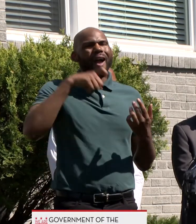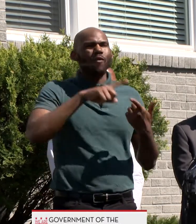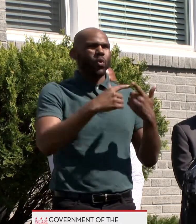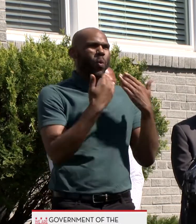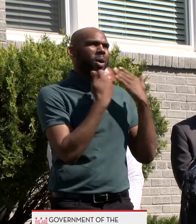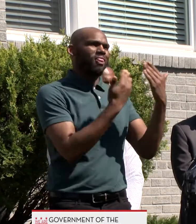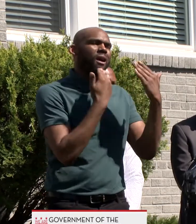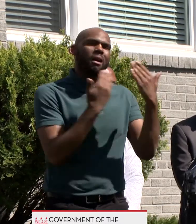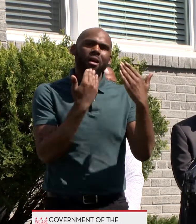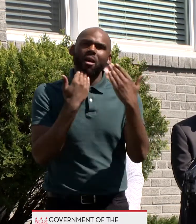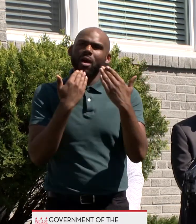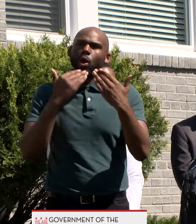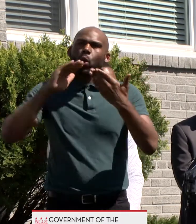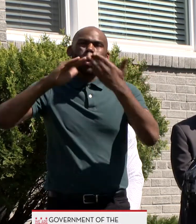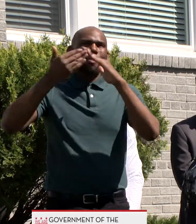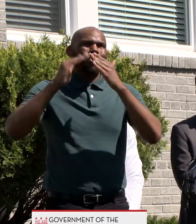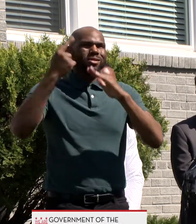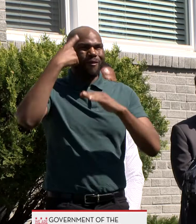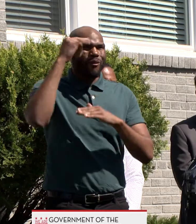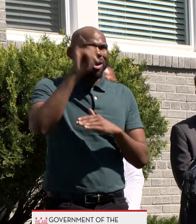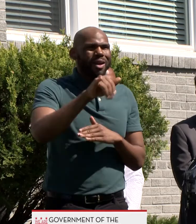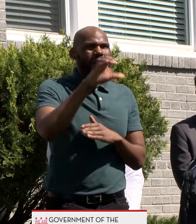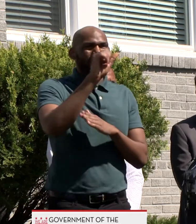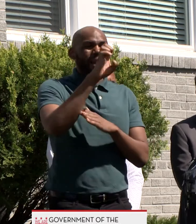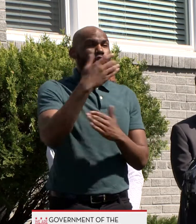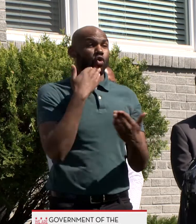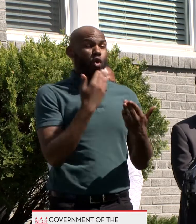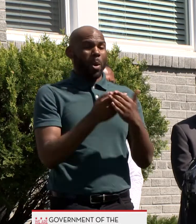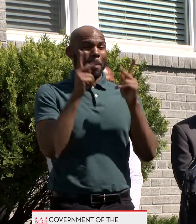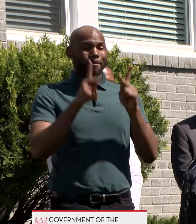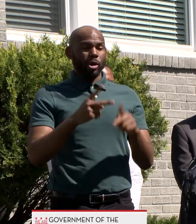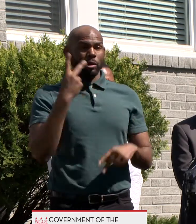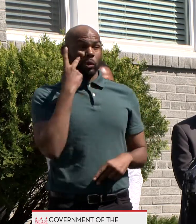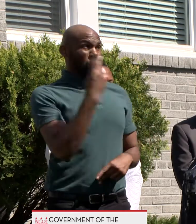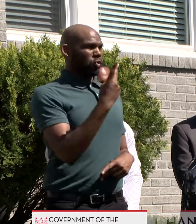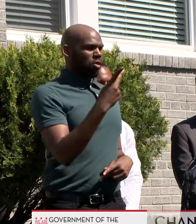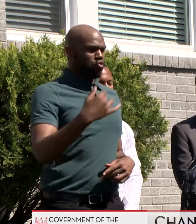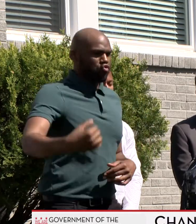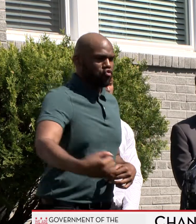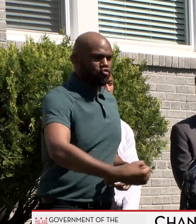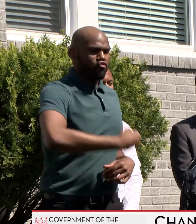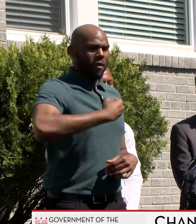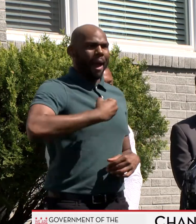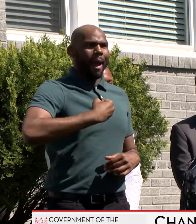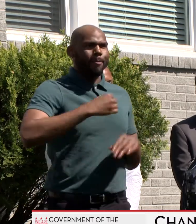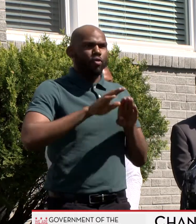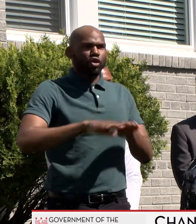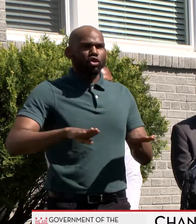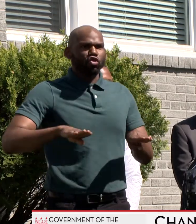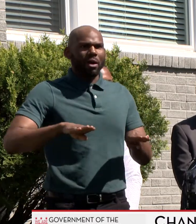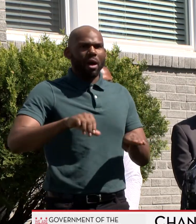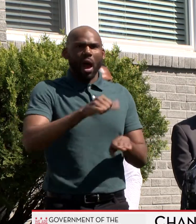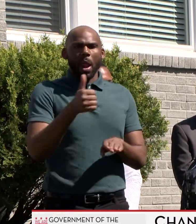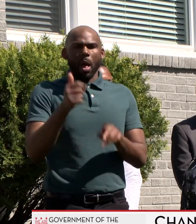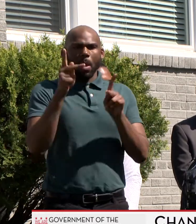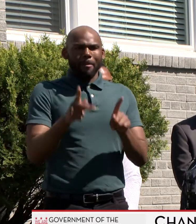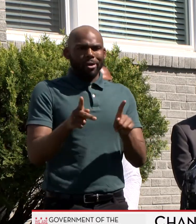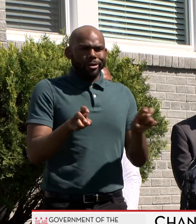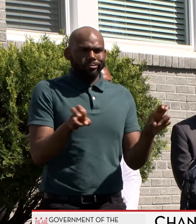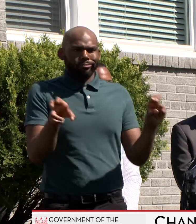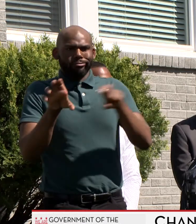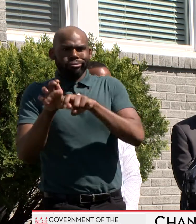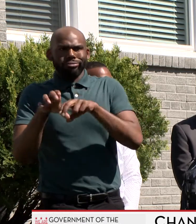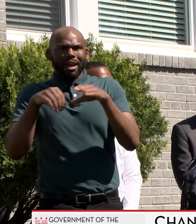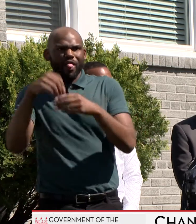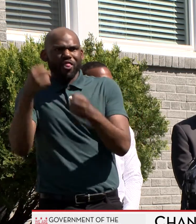the community in that case, because a good Samaritan grabbed the child and got into a passerby's car and took the child